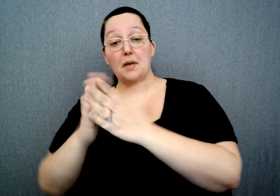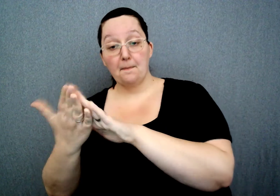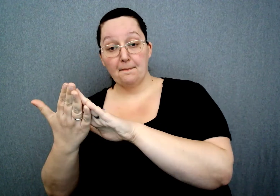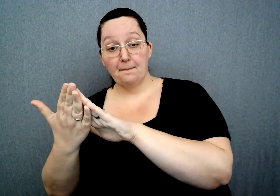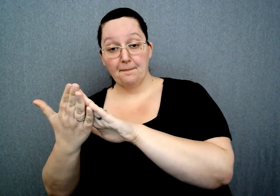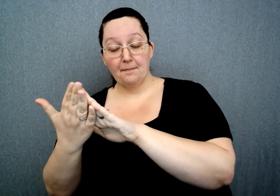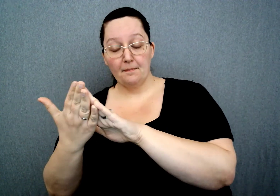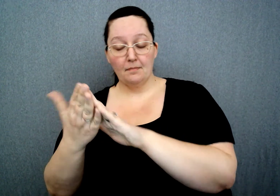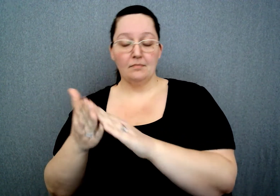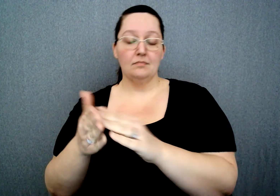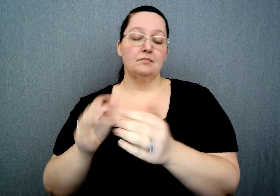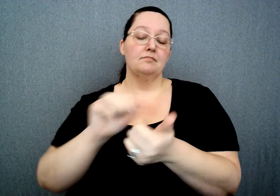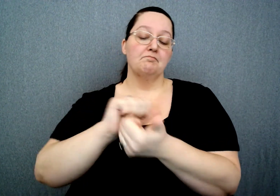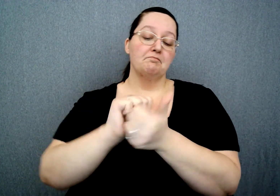Change and become.